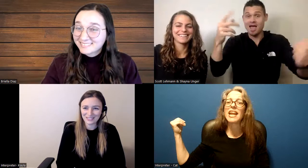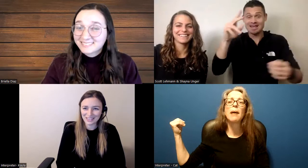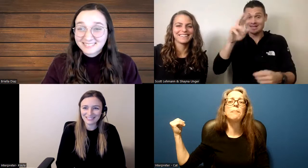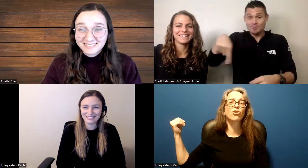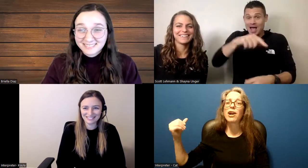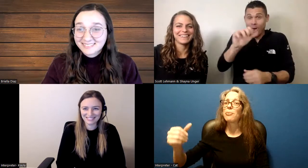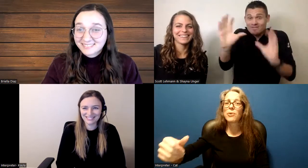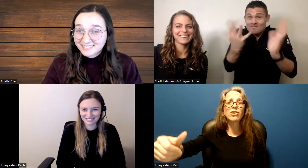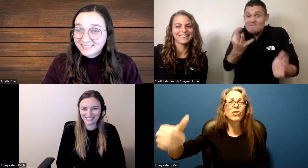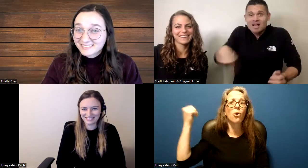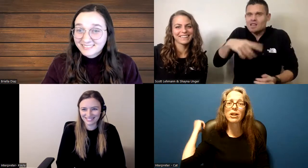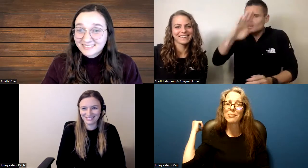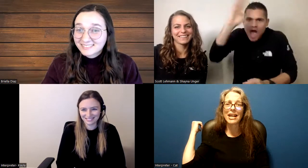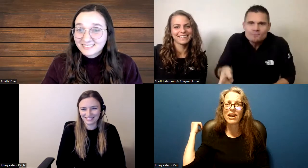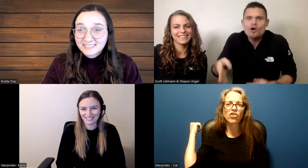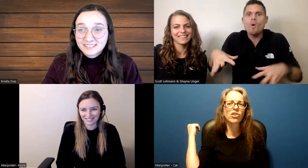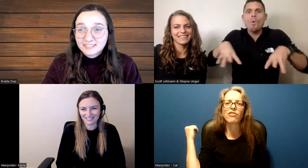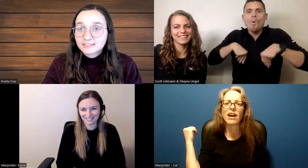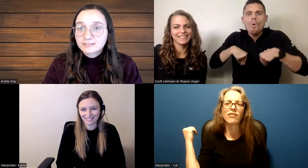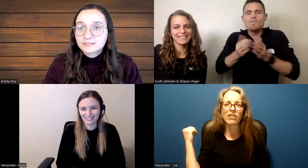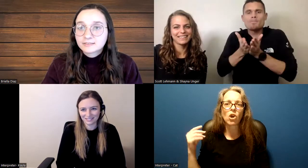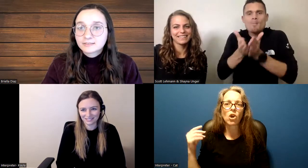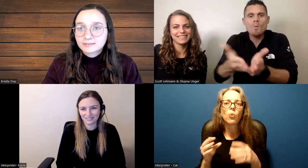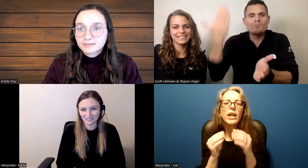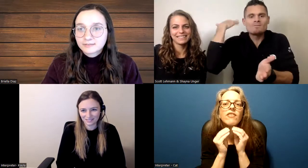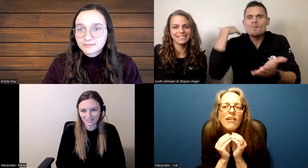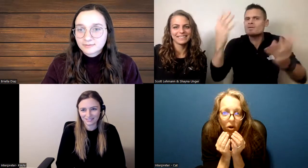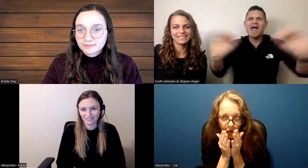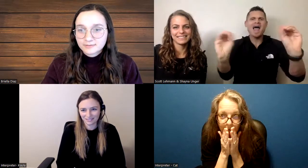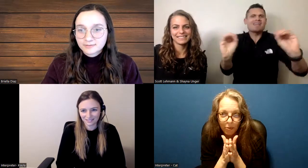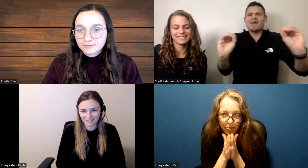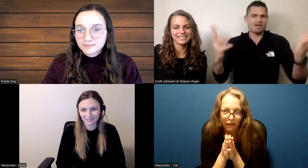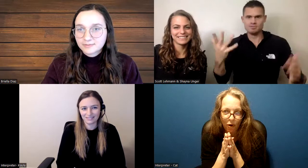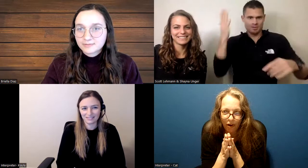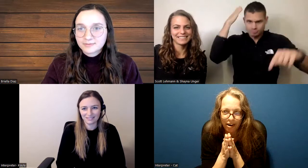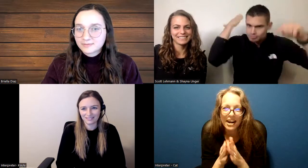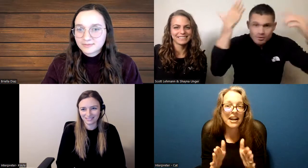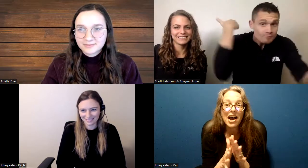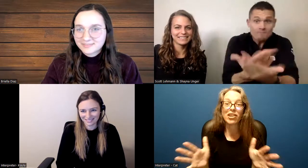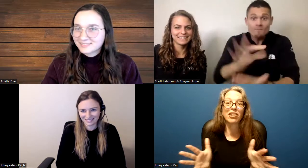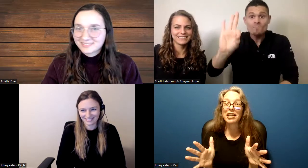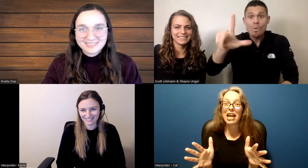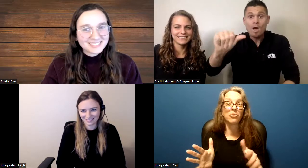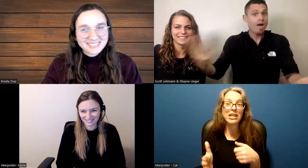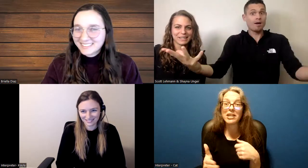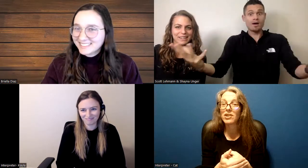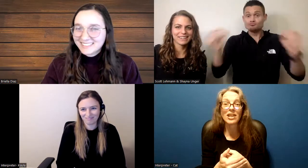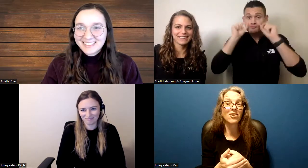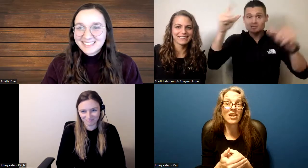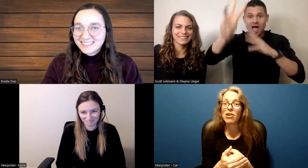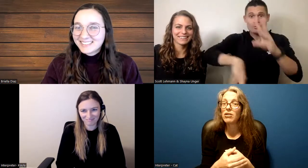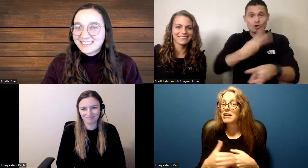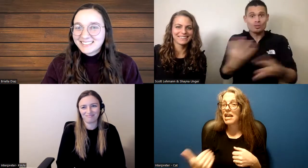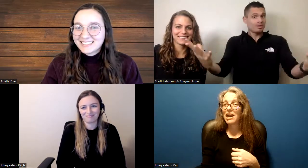It was an epic trip. We totally made it. Just the five of us. We have never owned a boat before. Nothing like that. We did. We